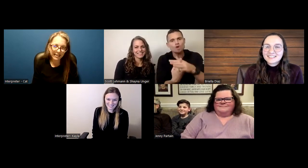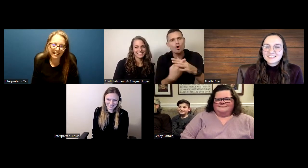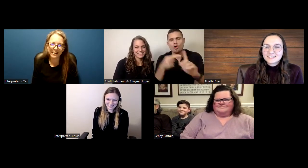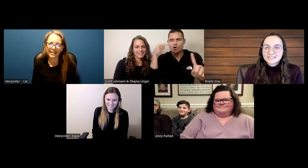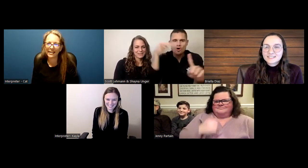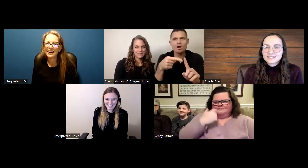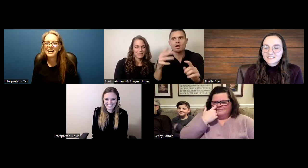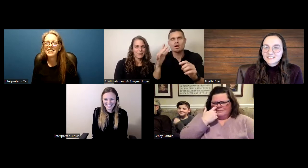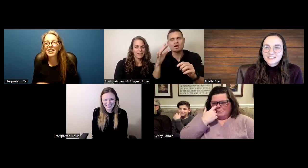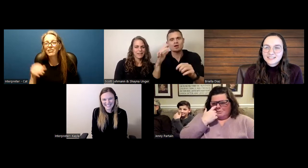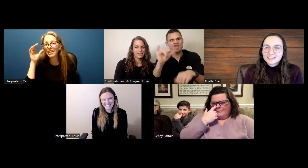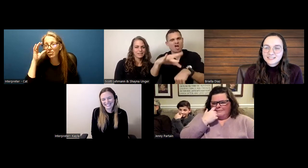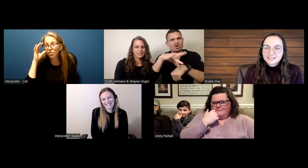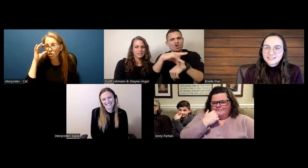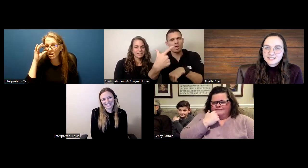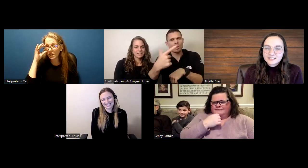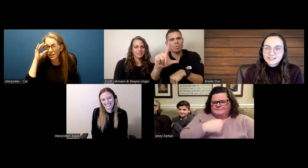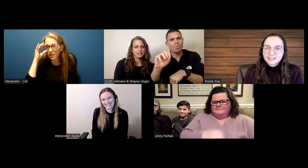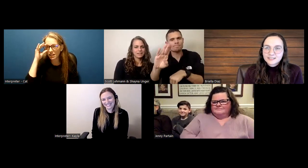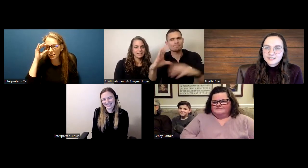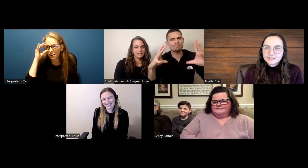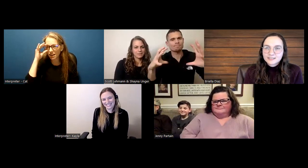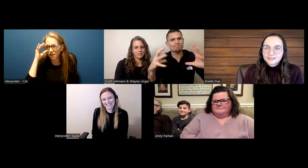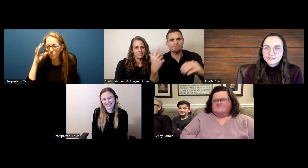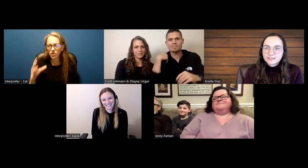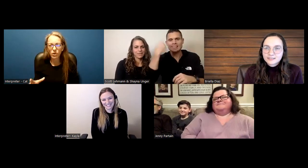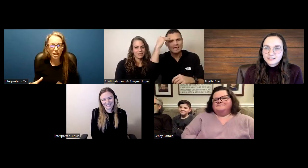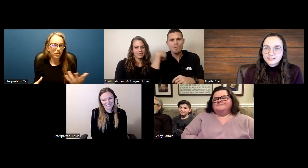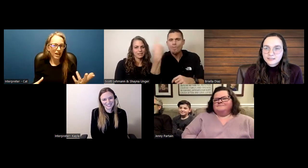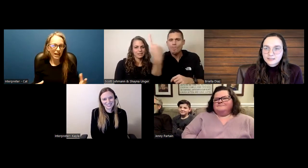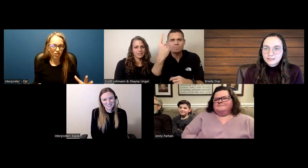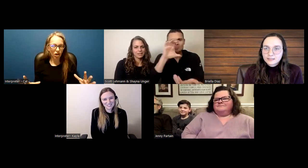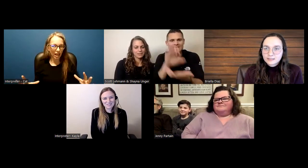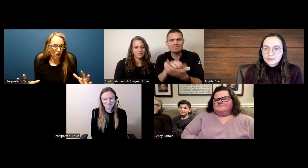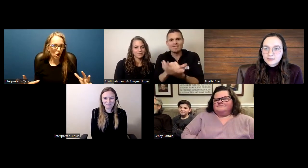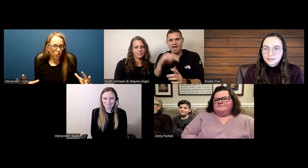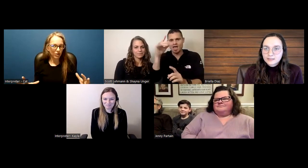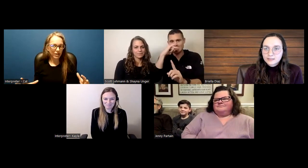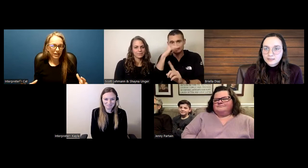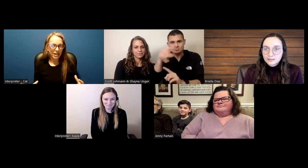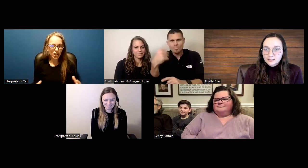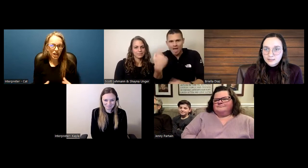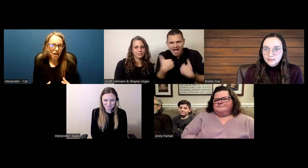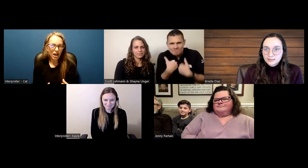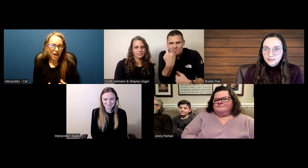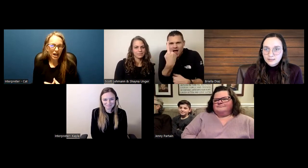Okay. That really started when I was saying I saw that globe.